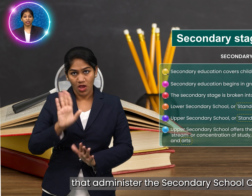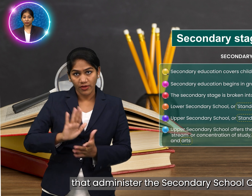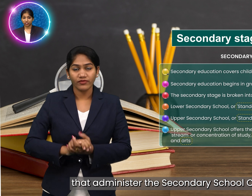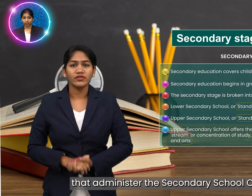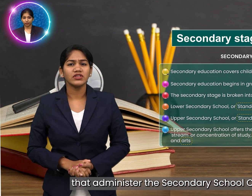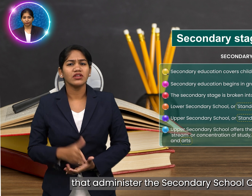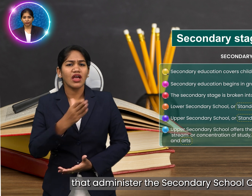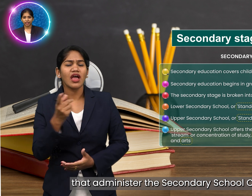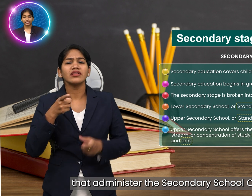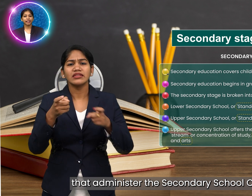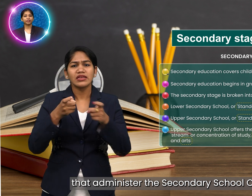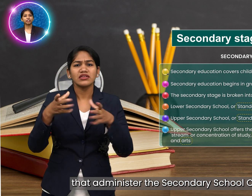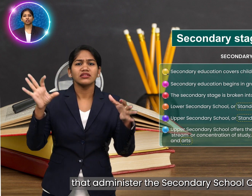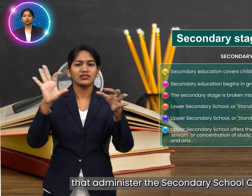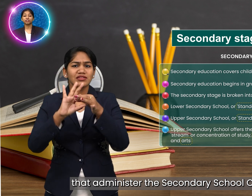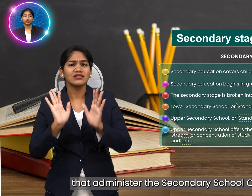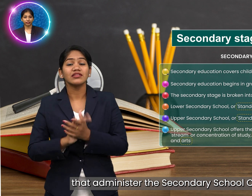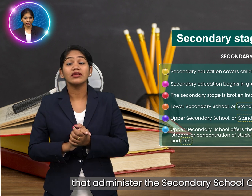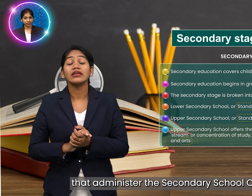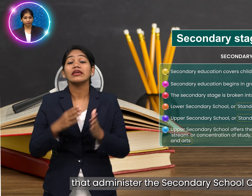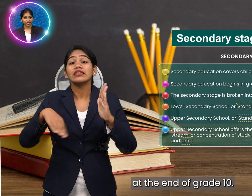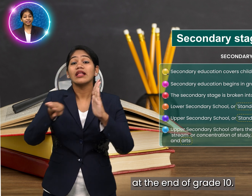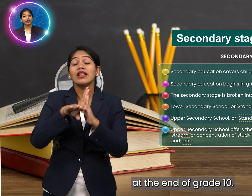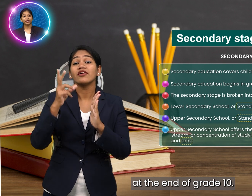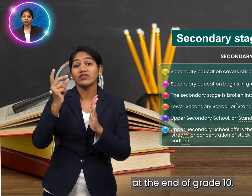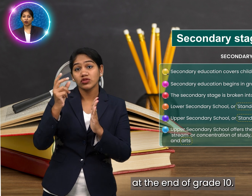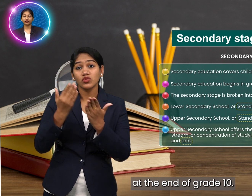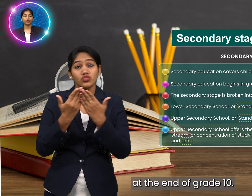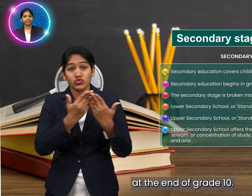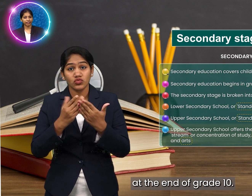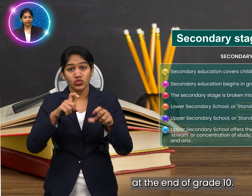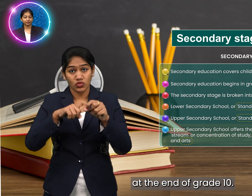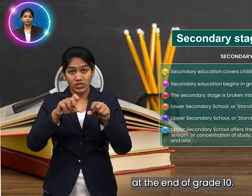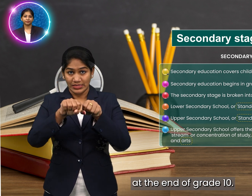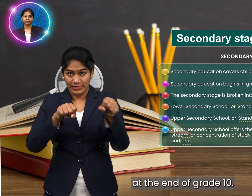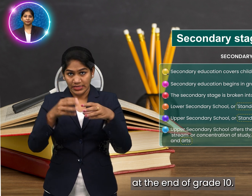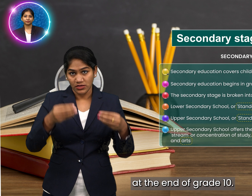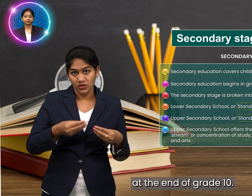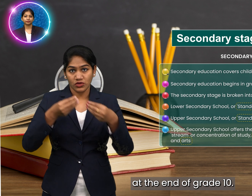that administer the secondary school certificate at the end of grade 10.